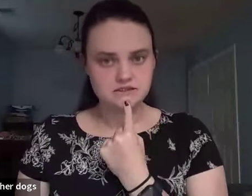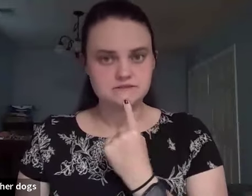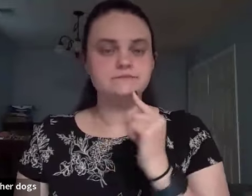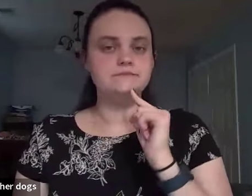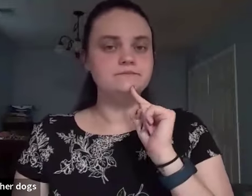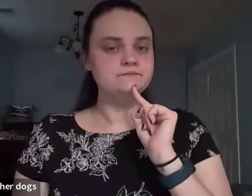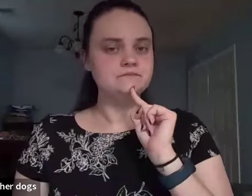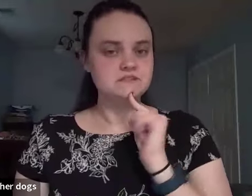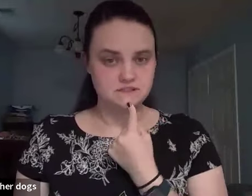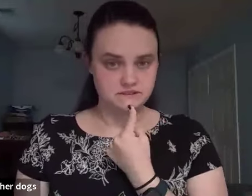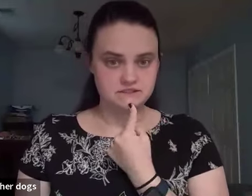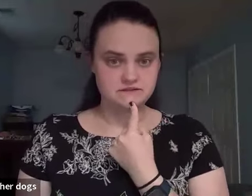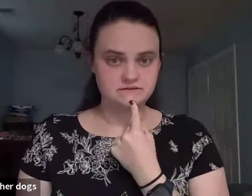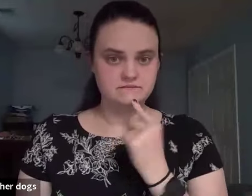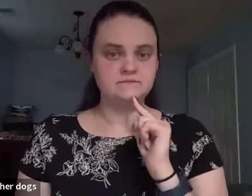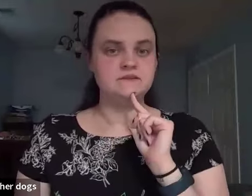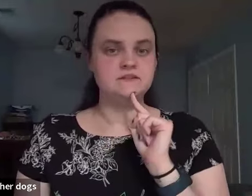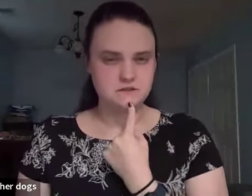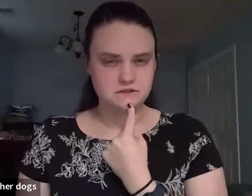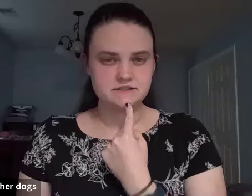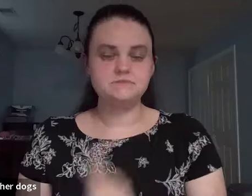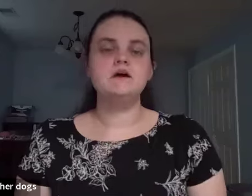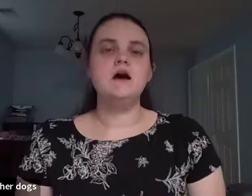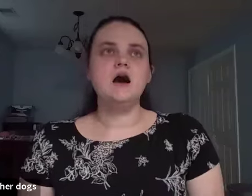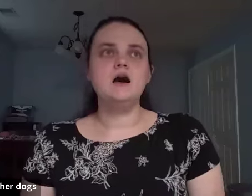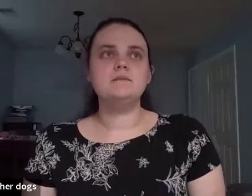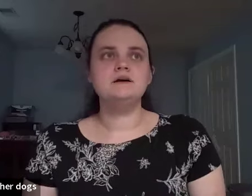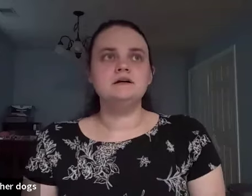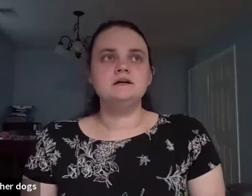serious. Serious, serious. Um,